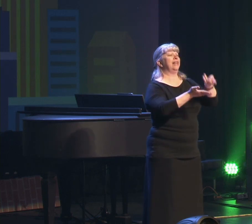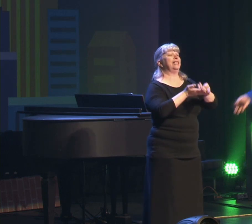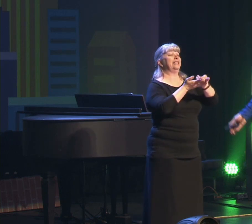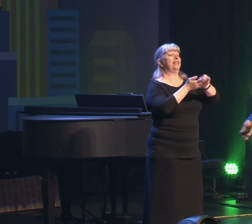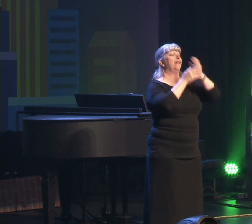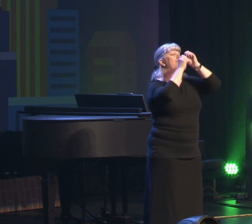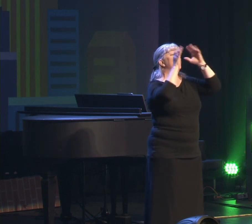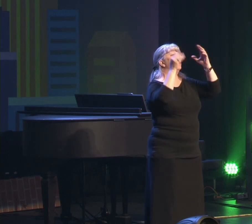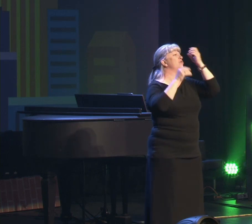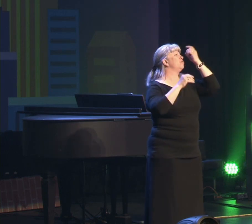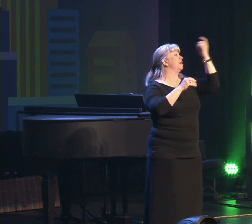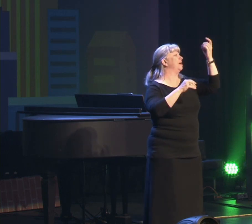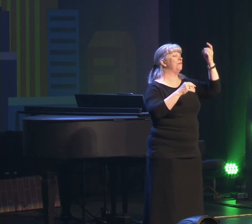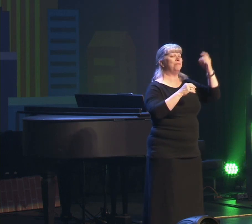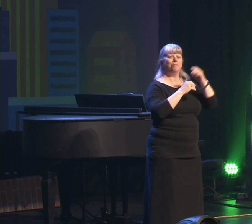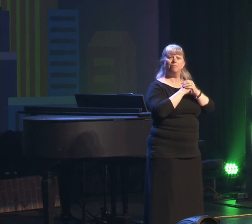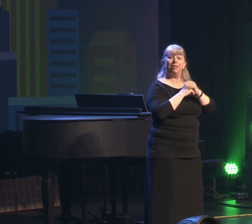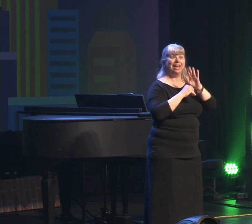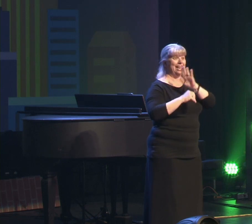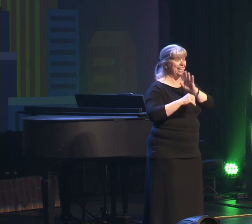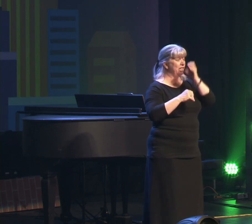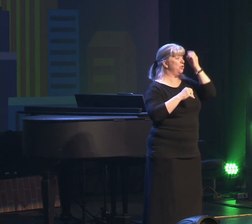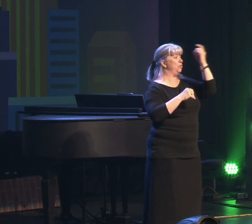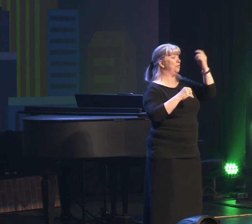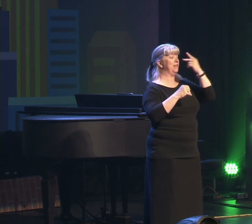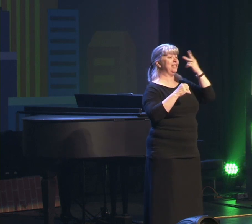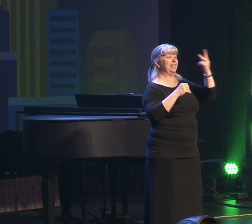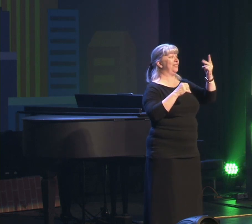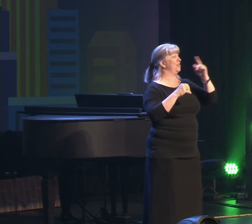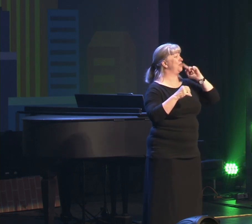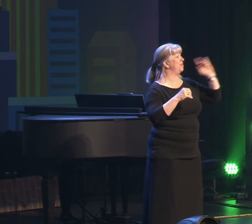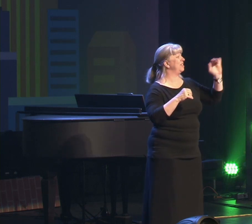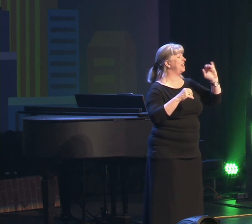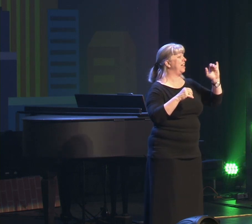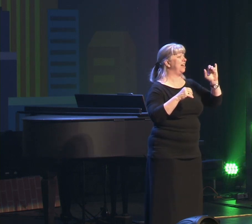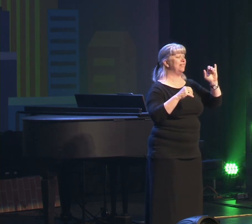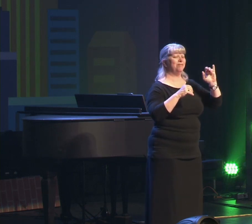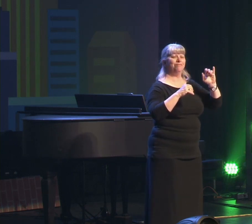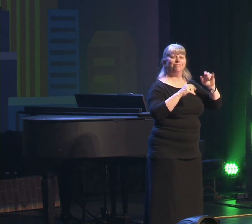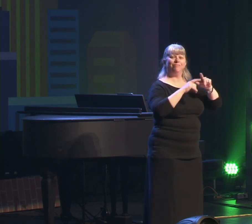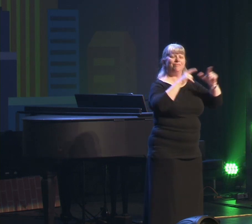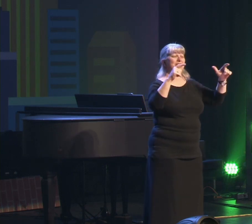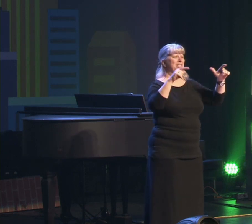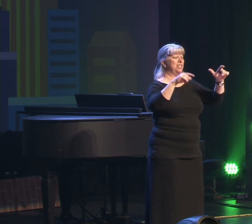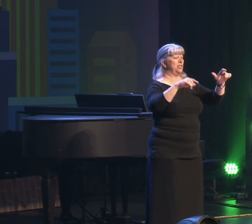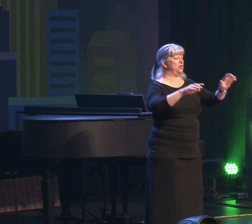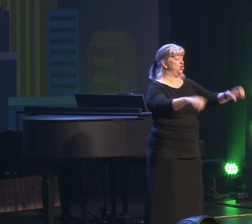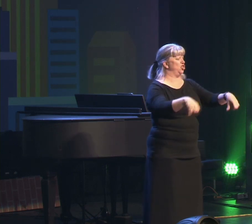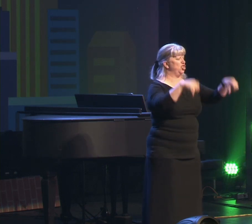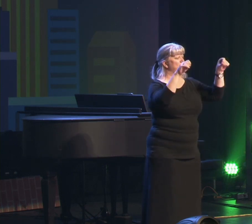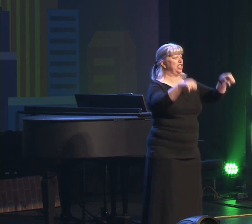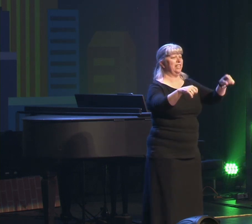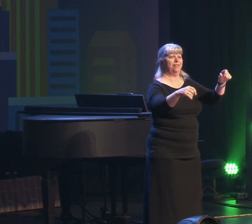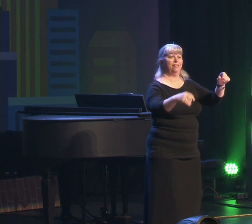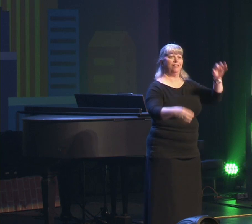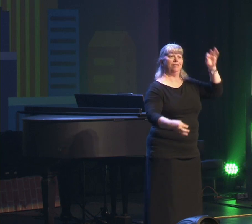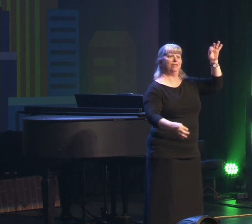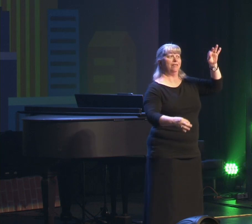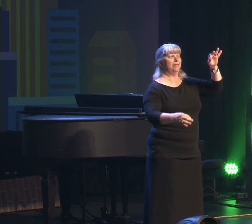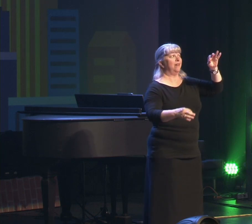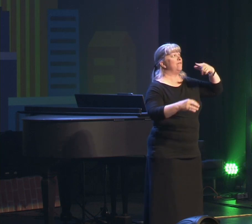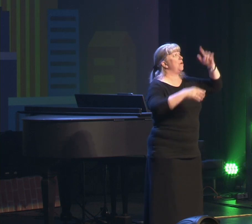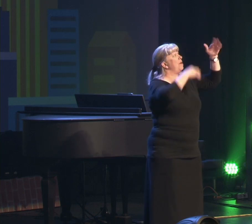he has a dream, right? And in this dream he sees this huge, what looks like a sheet, like a, just imagine a bed sheet, let's say. And it's coming down